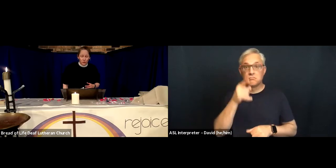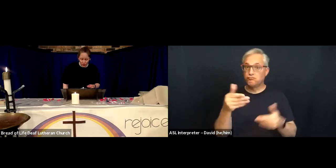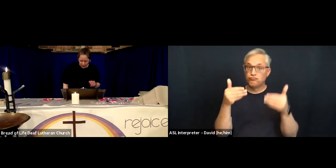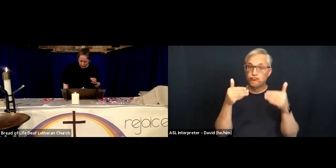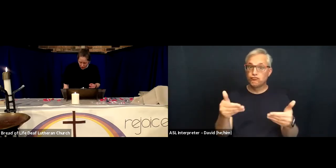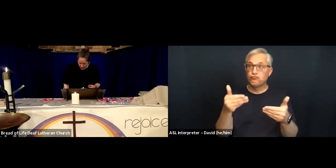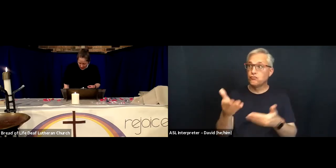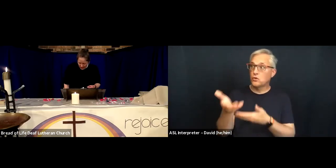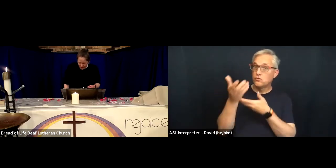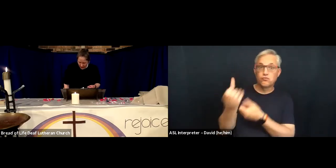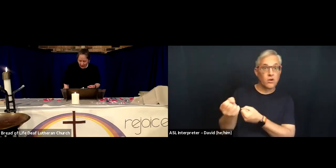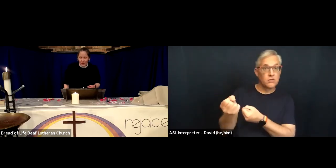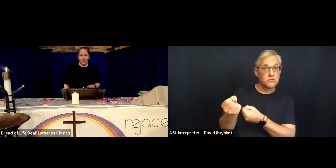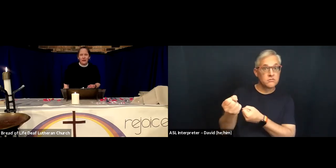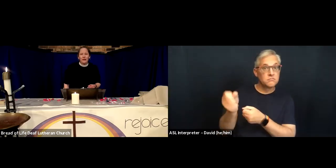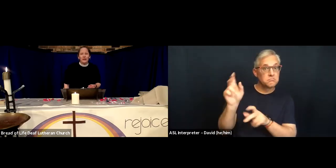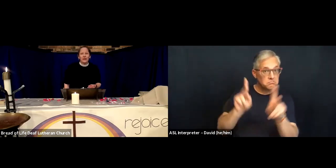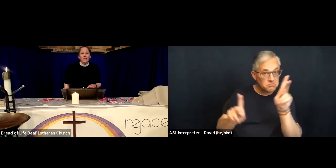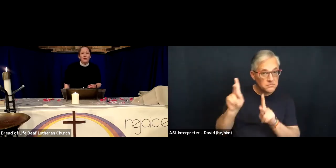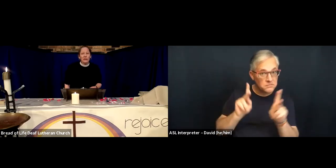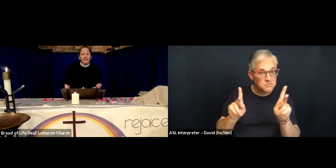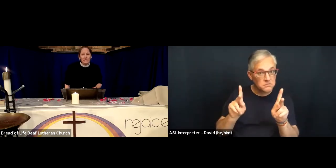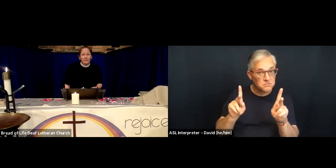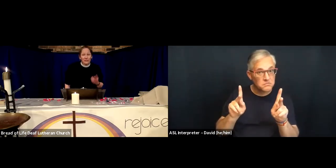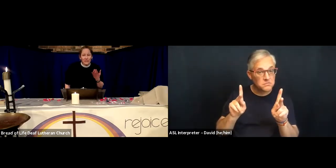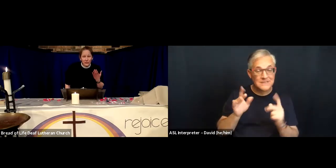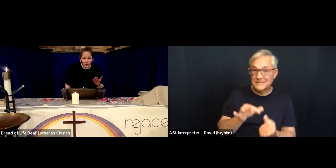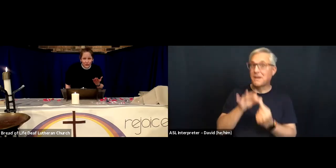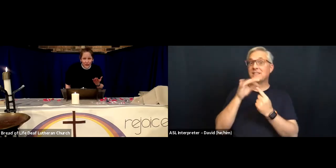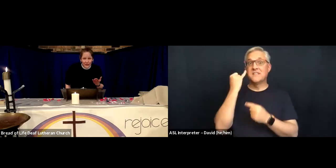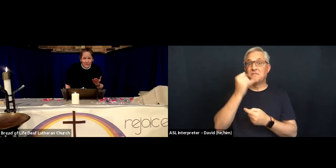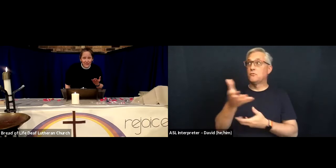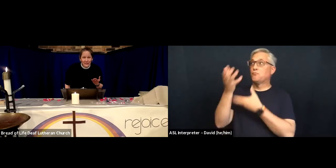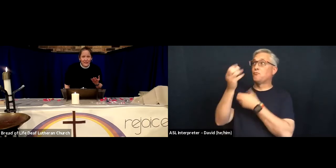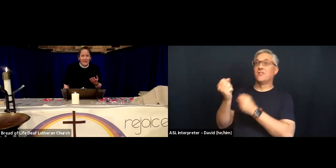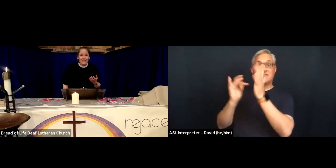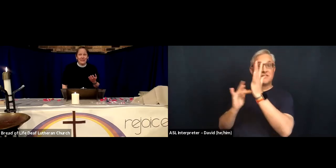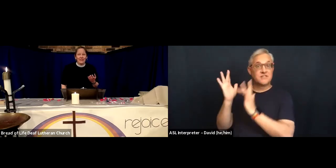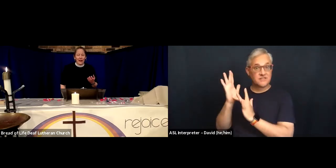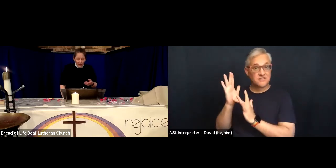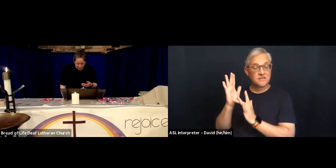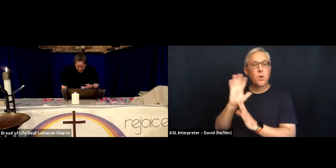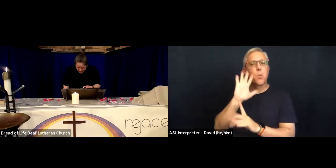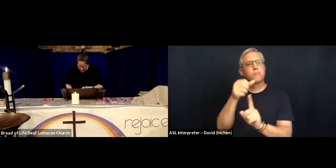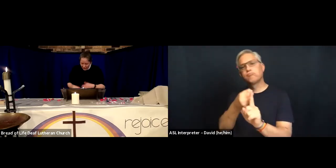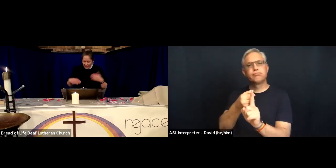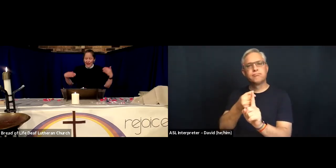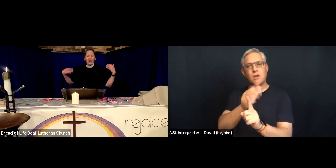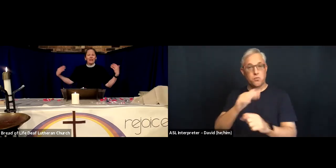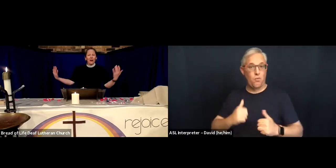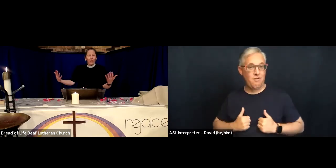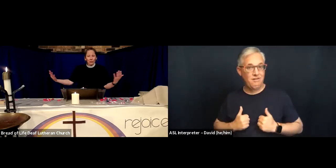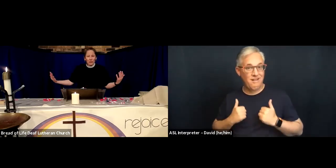especially when you trust Jesus, it makes a difference in your life, and it makes a